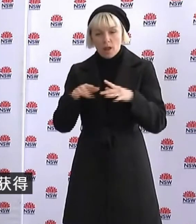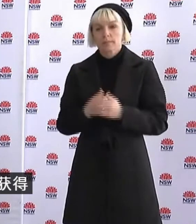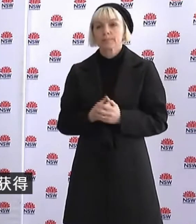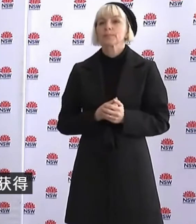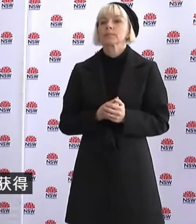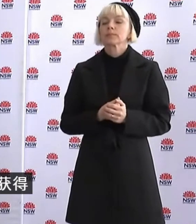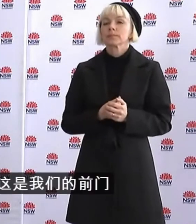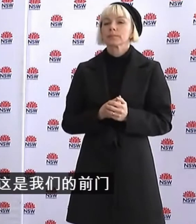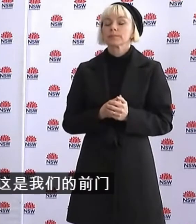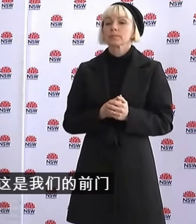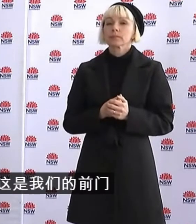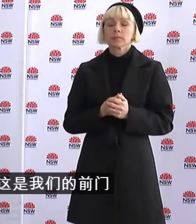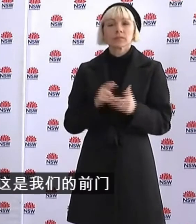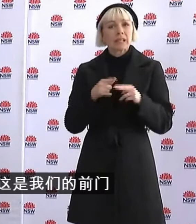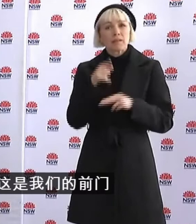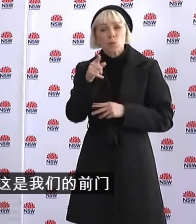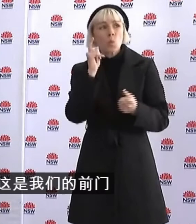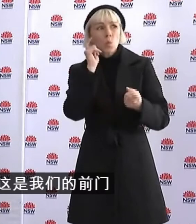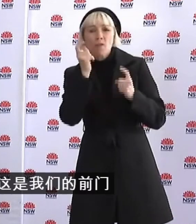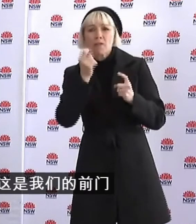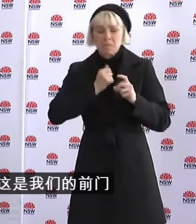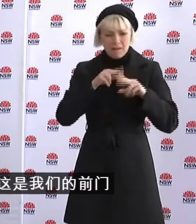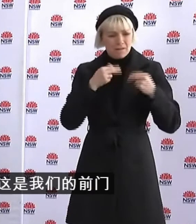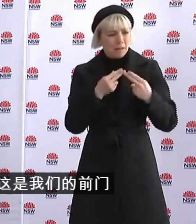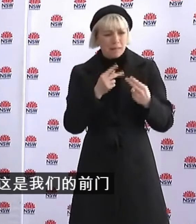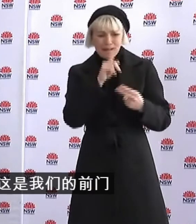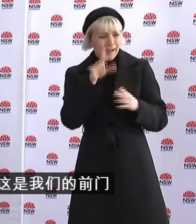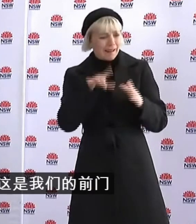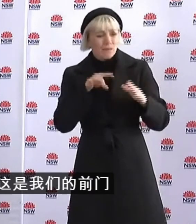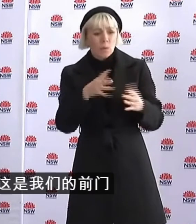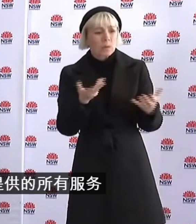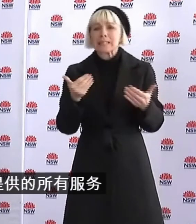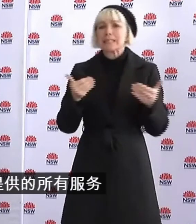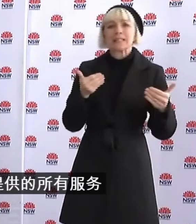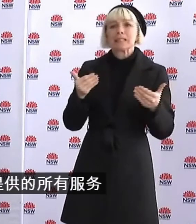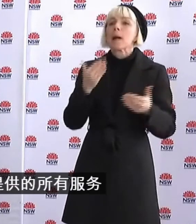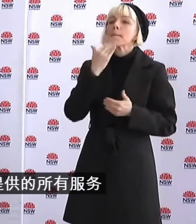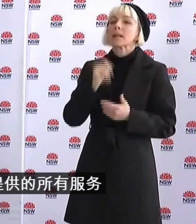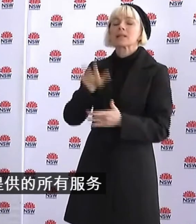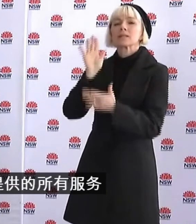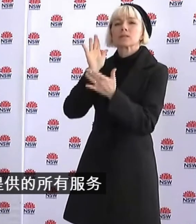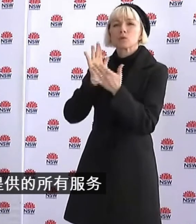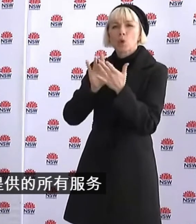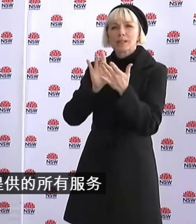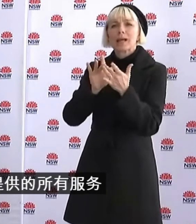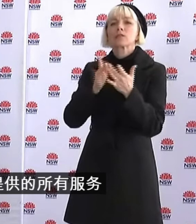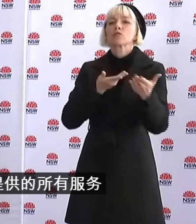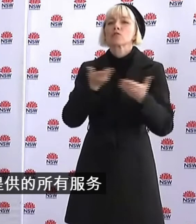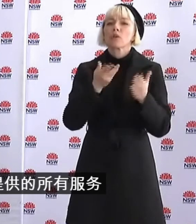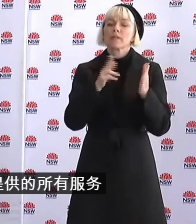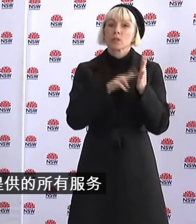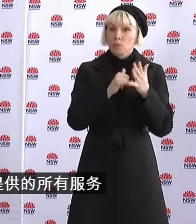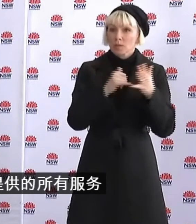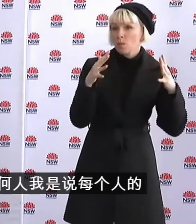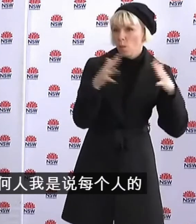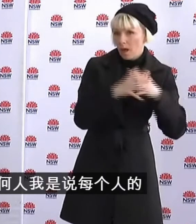helping you and your family get through this, please go through Service New South Wales. That is our front door to all of the services our government's providing. If there are